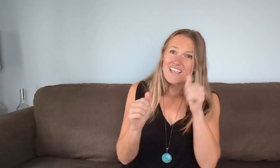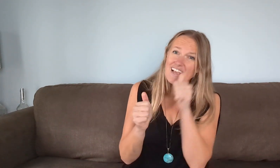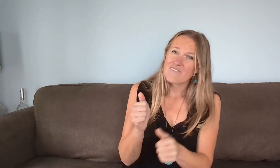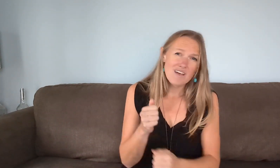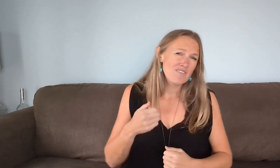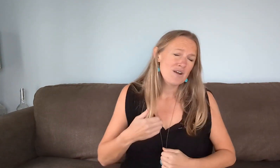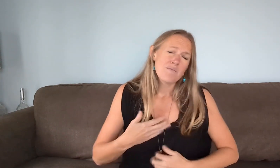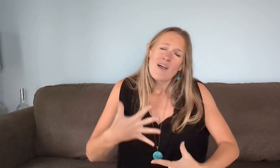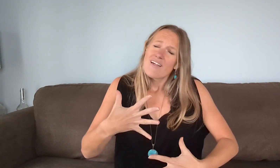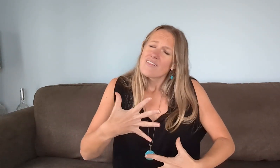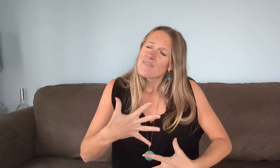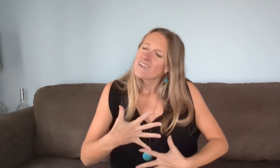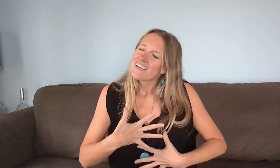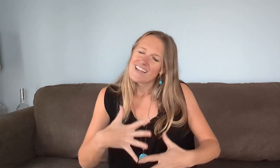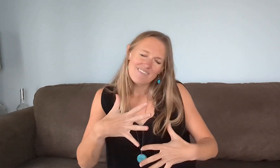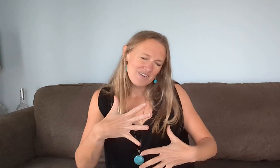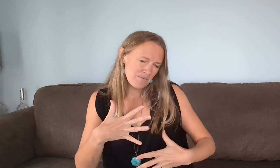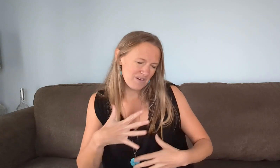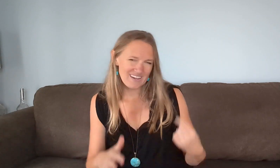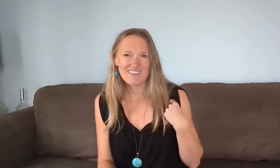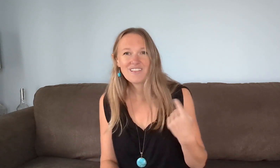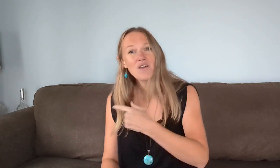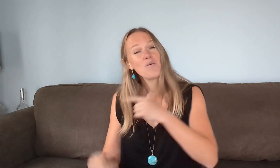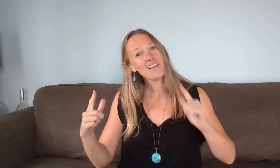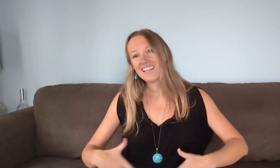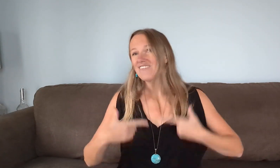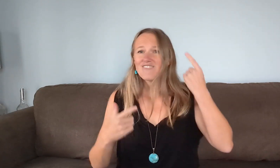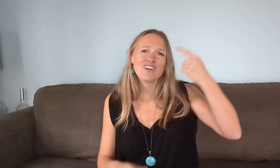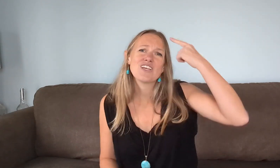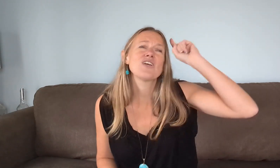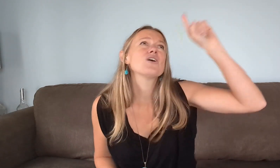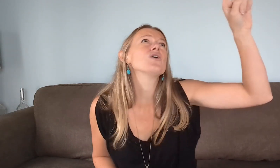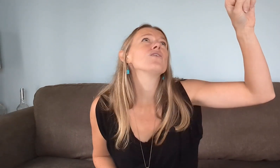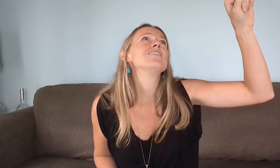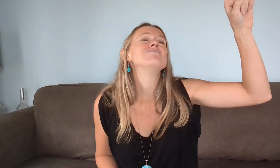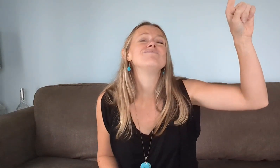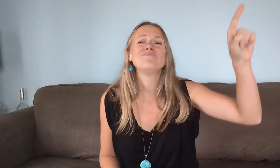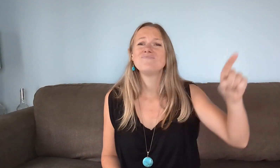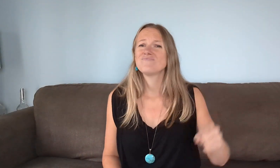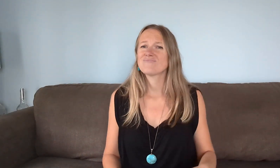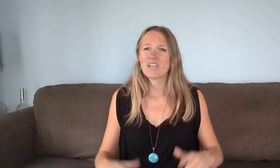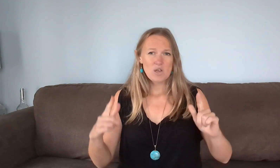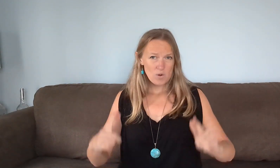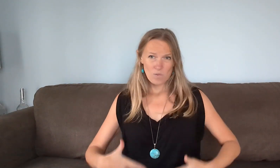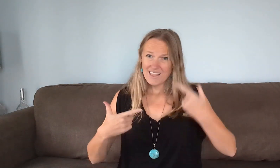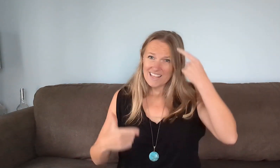Worthy of every breath we could ever breathe. We live for you. We live